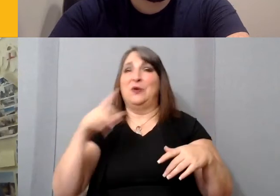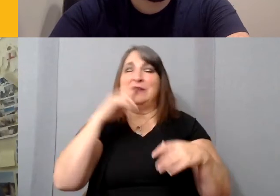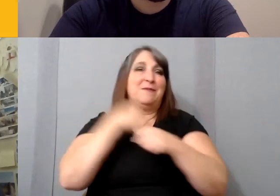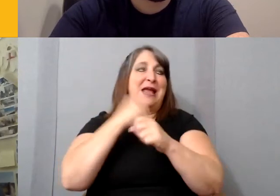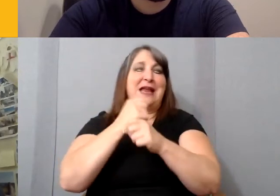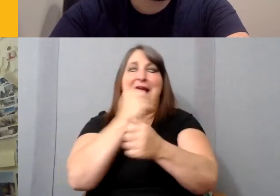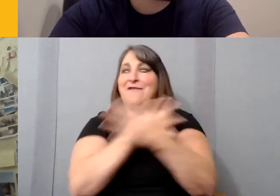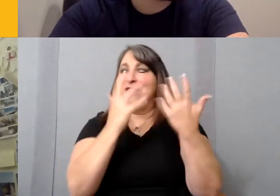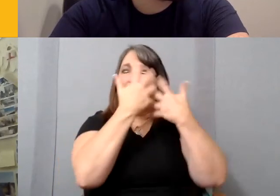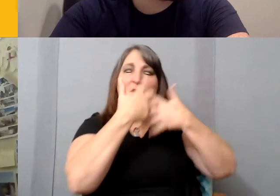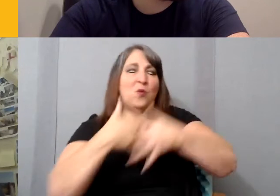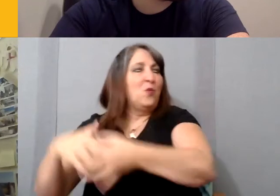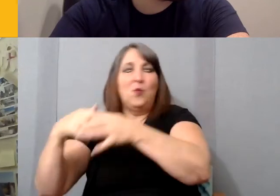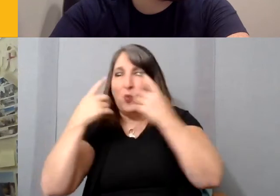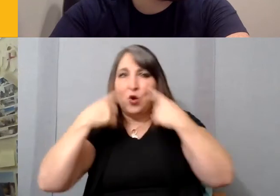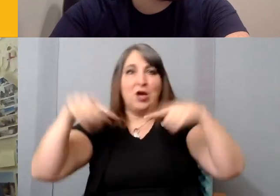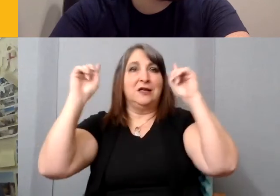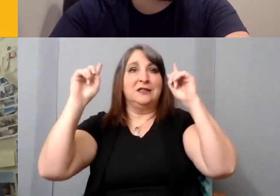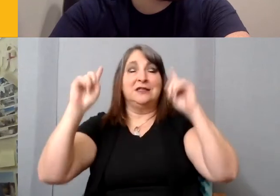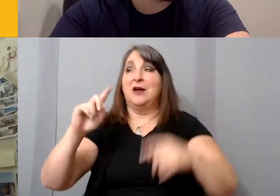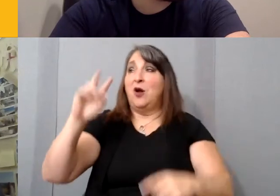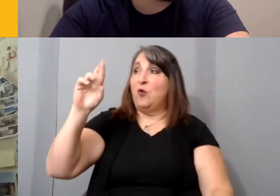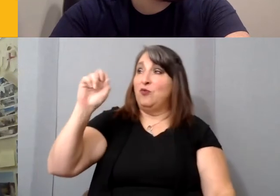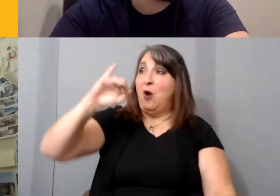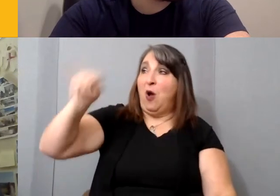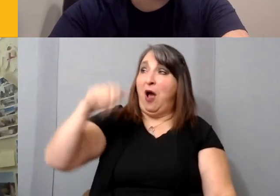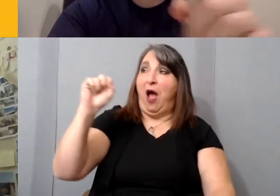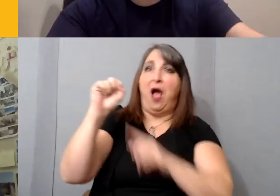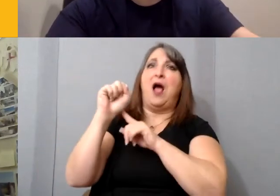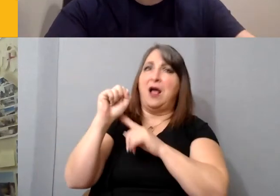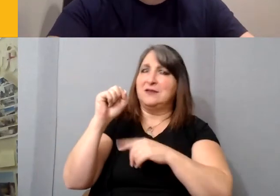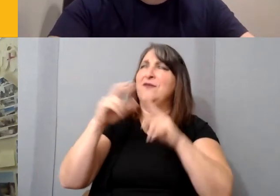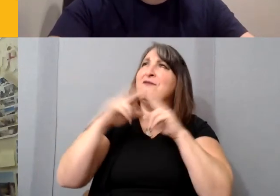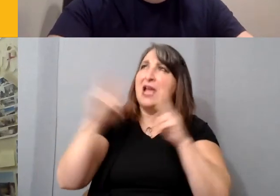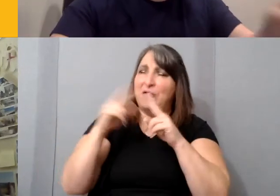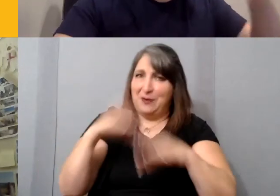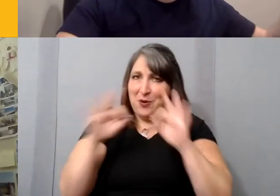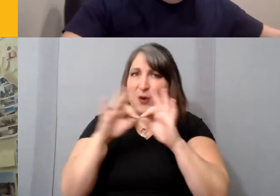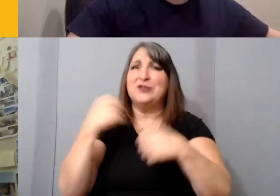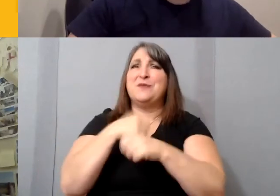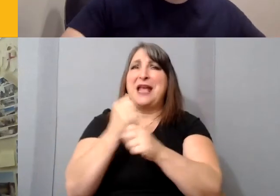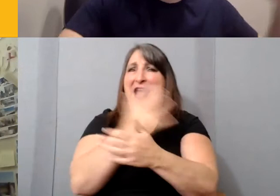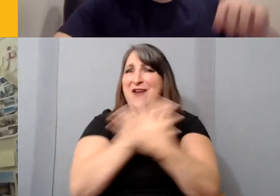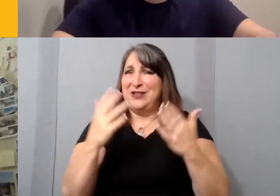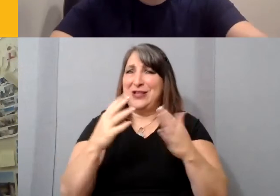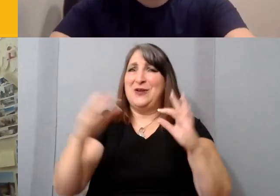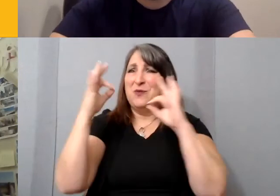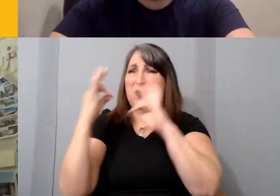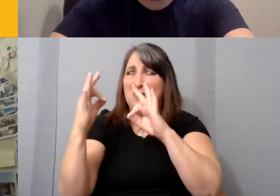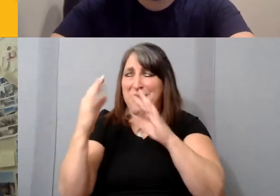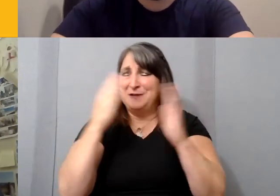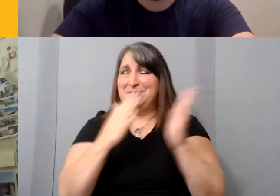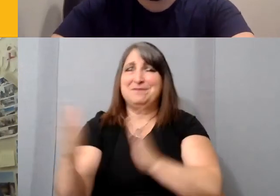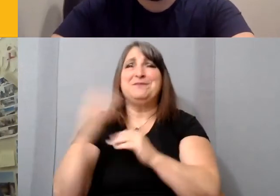work. Esteban Rojas was also instrumental in making it all work, and we couldn't have gotten the system up and running